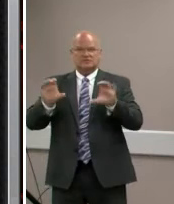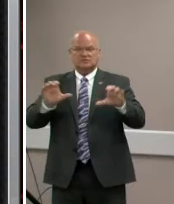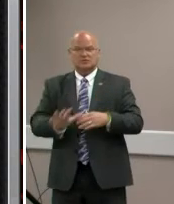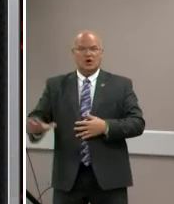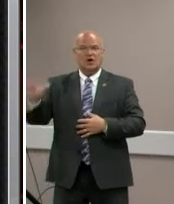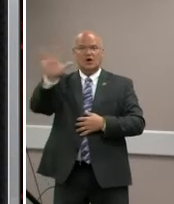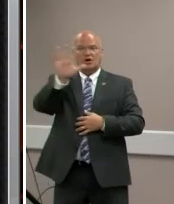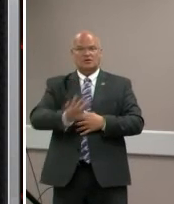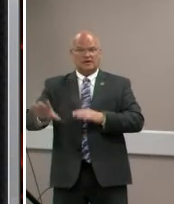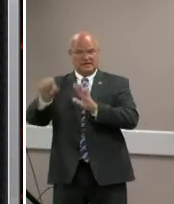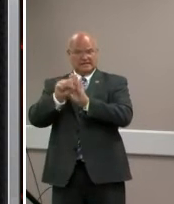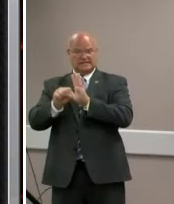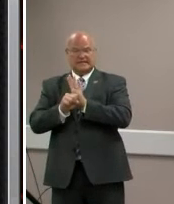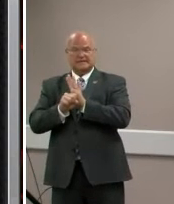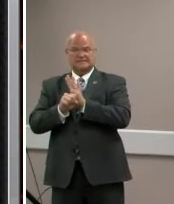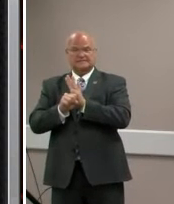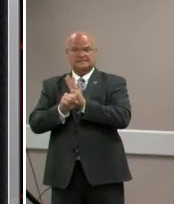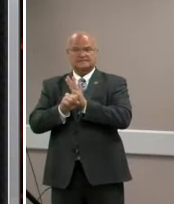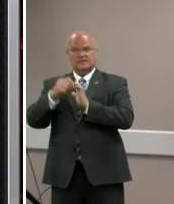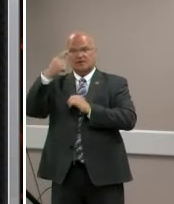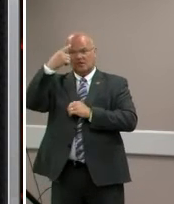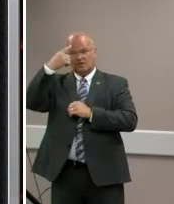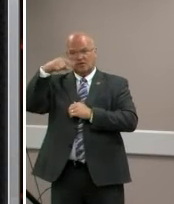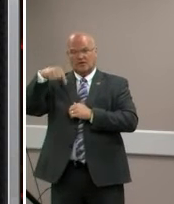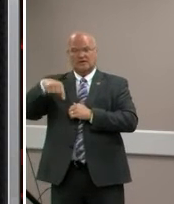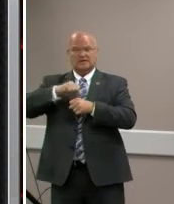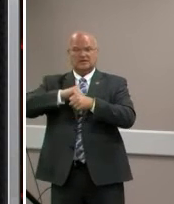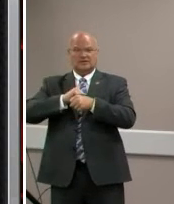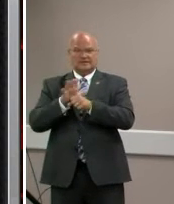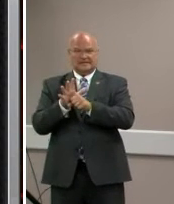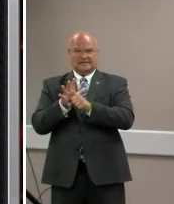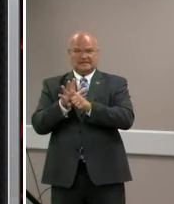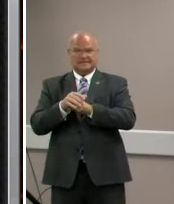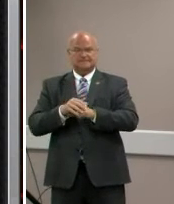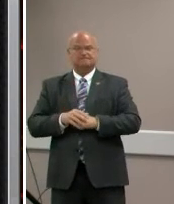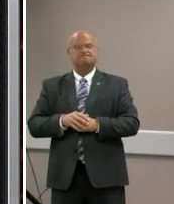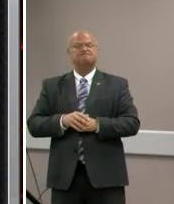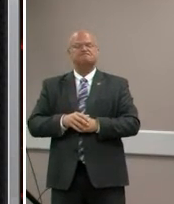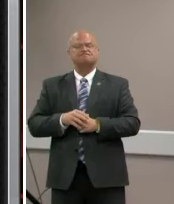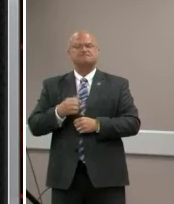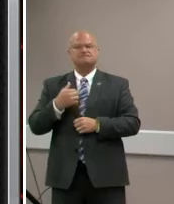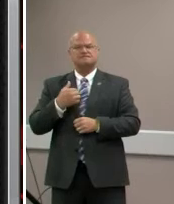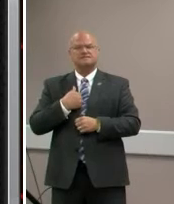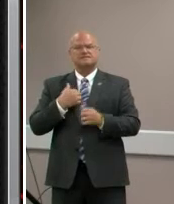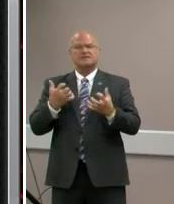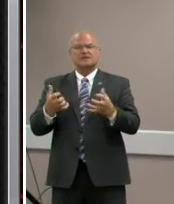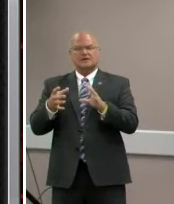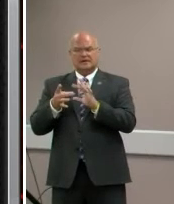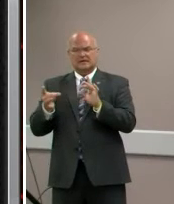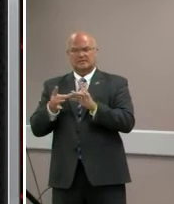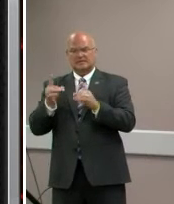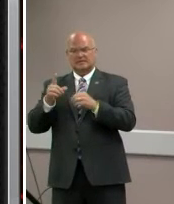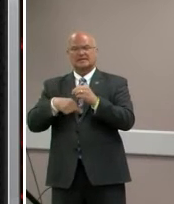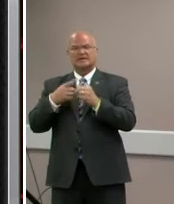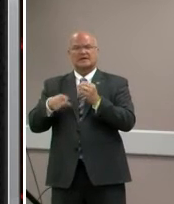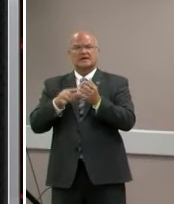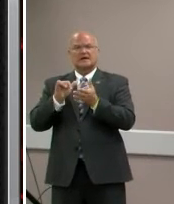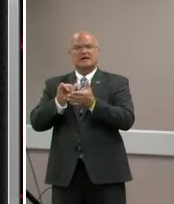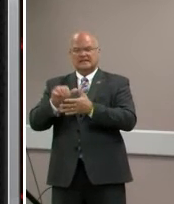the state for COVID-19. I did want to mention in